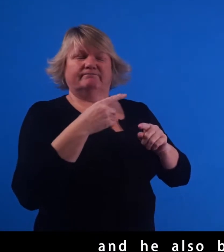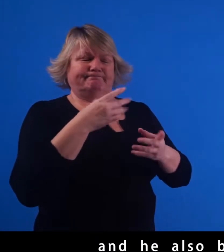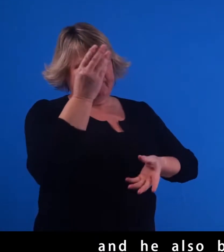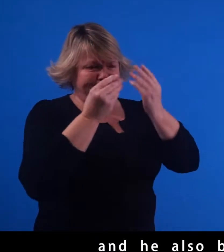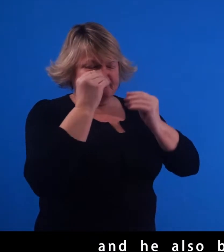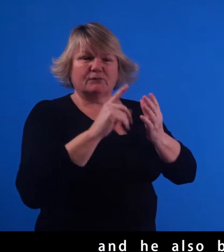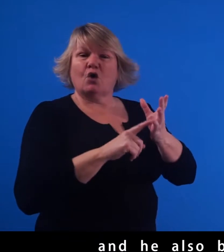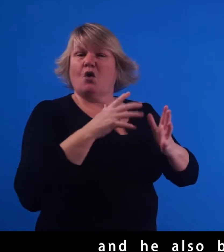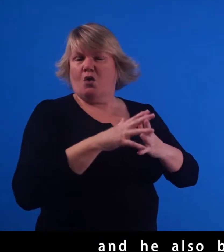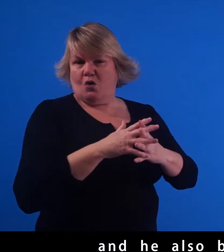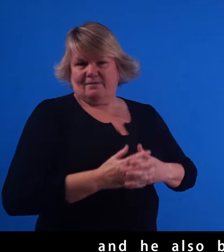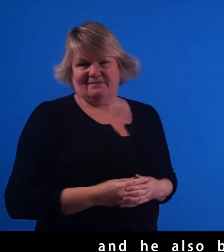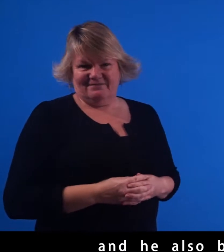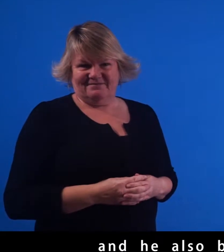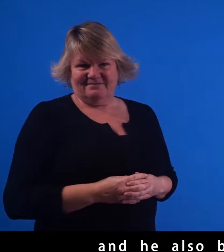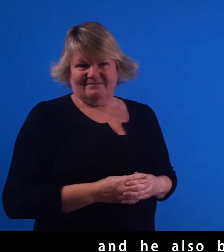law.